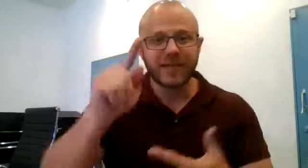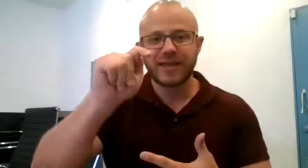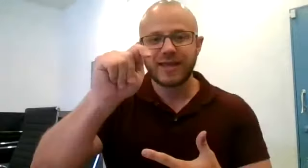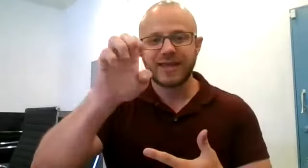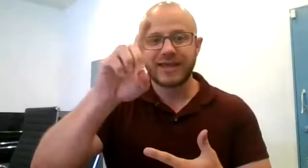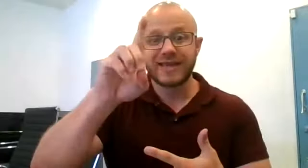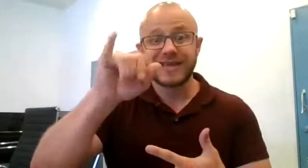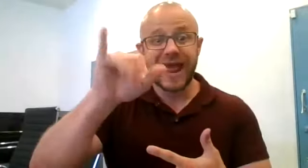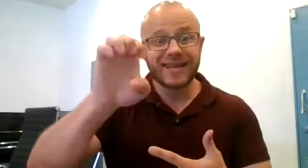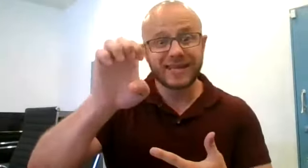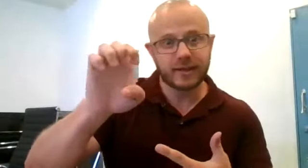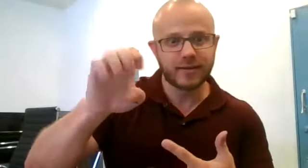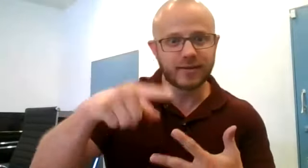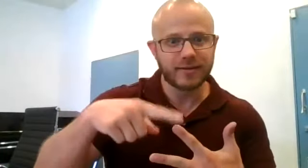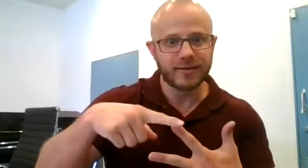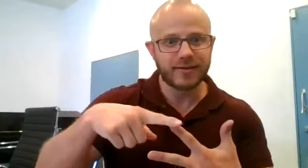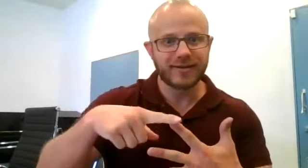daughter, what's her name? Teddy.